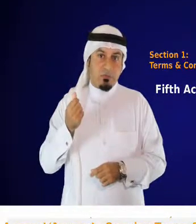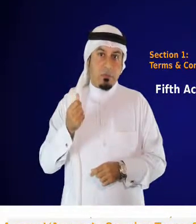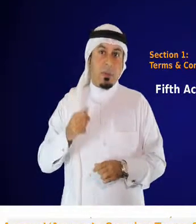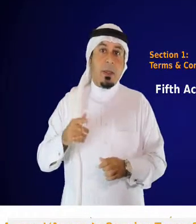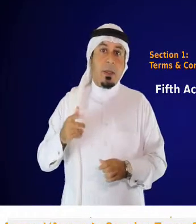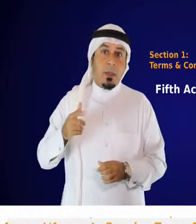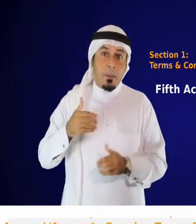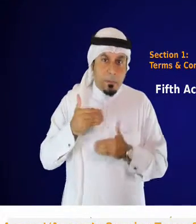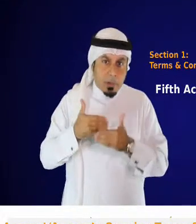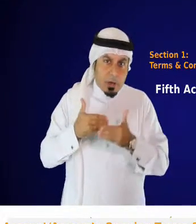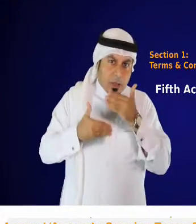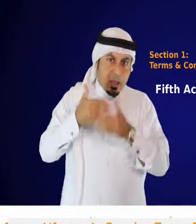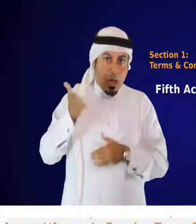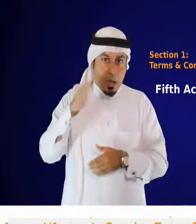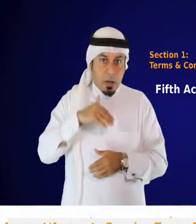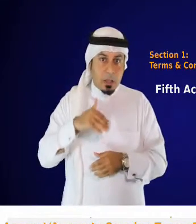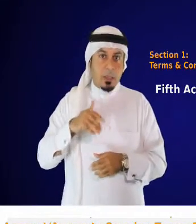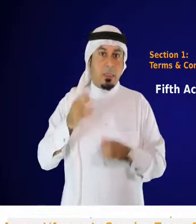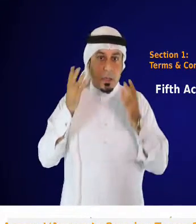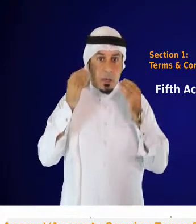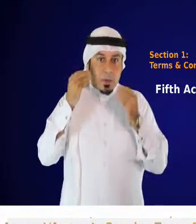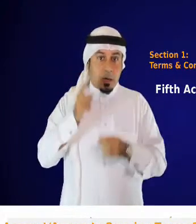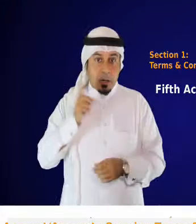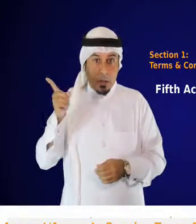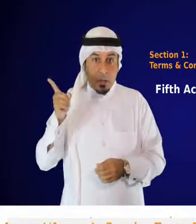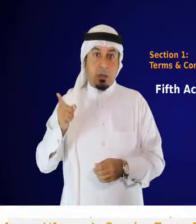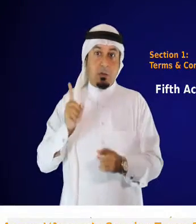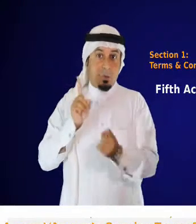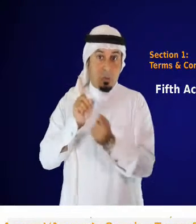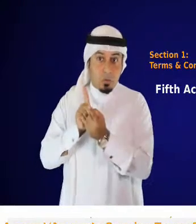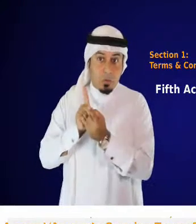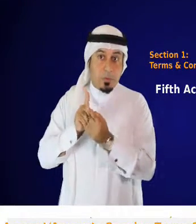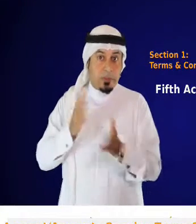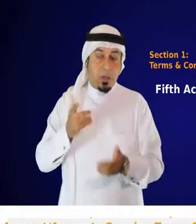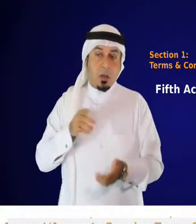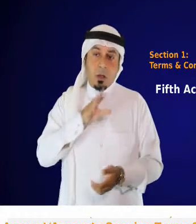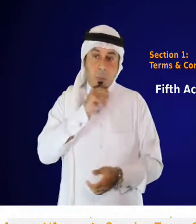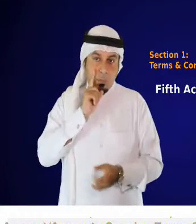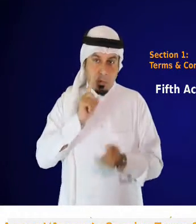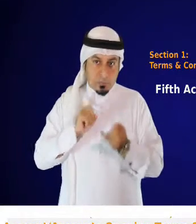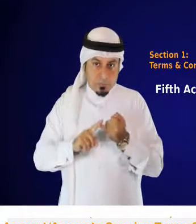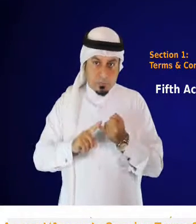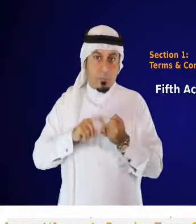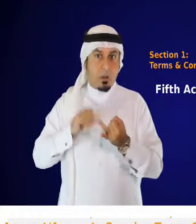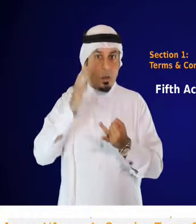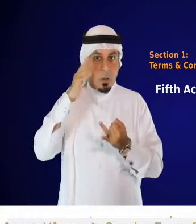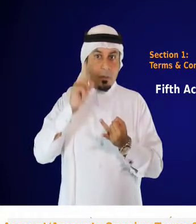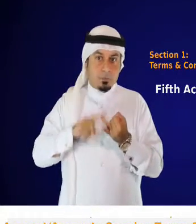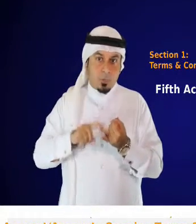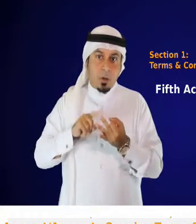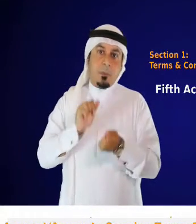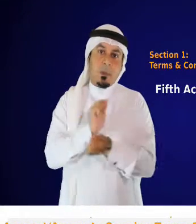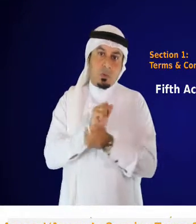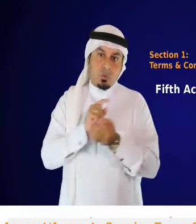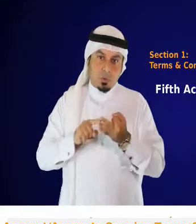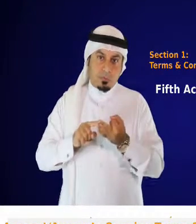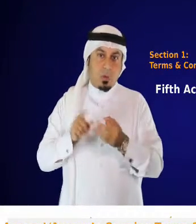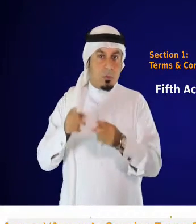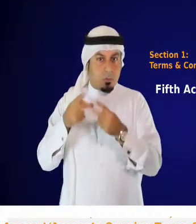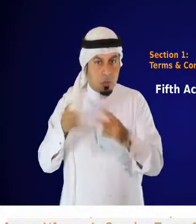account opening form until the minor reaches the legal age or given competency or competency of the interdict or established